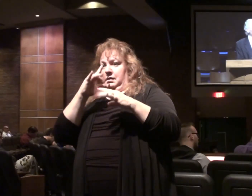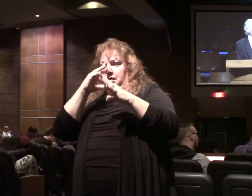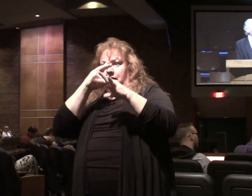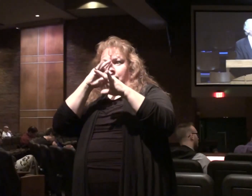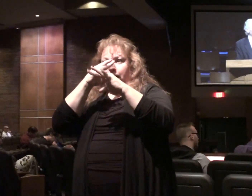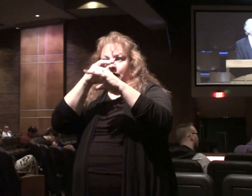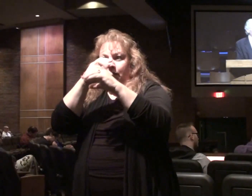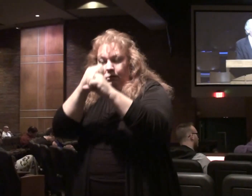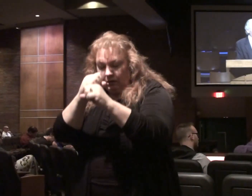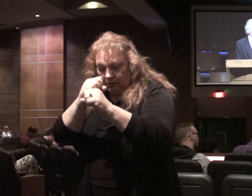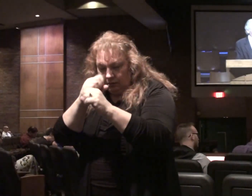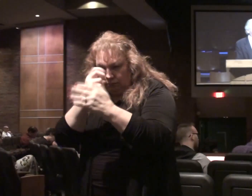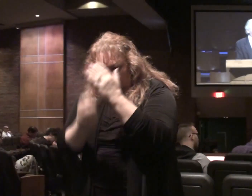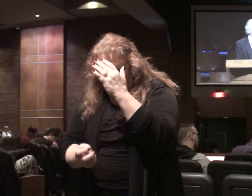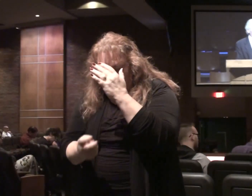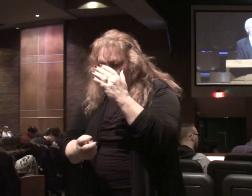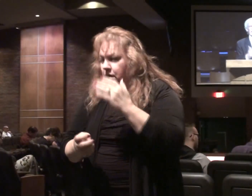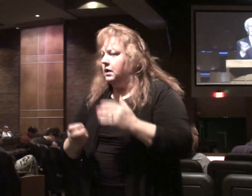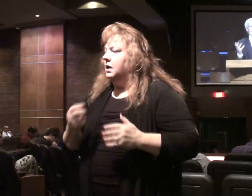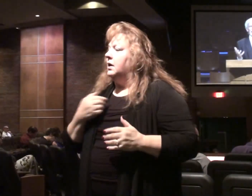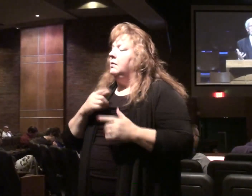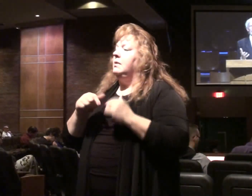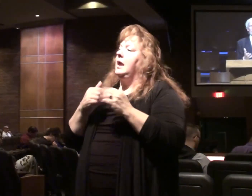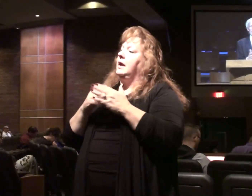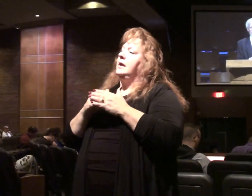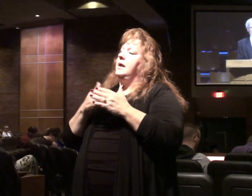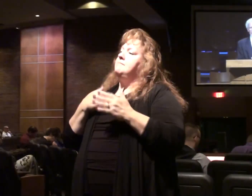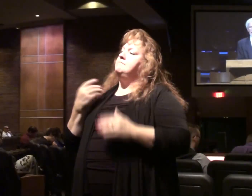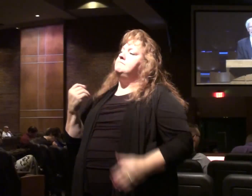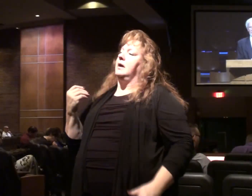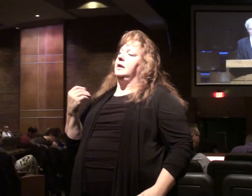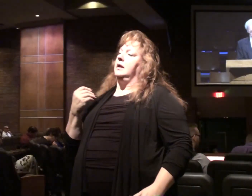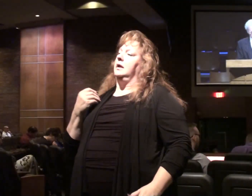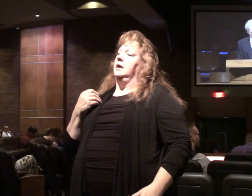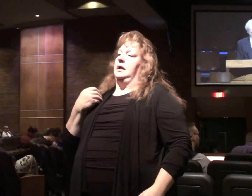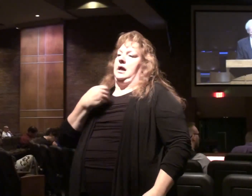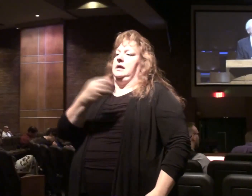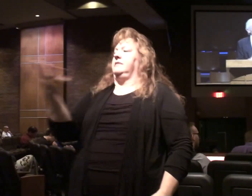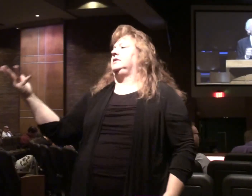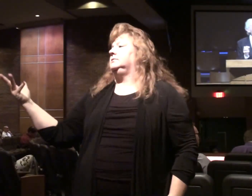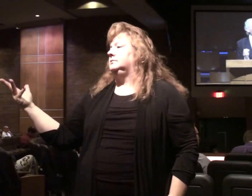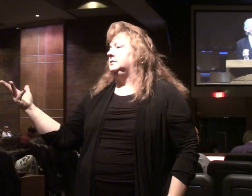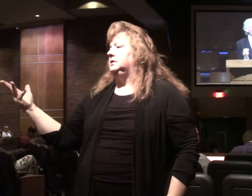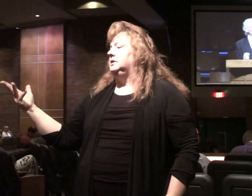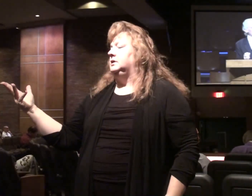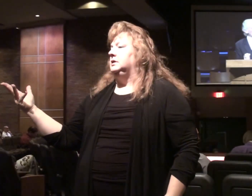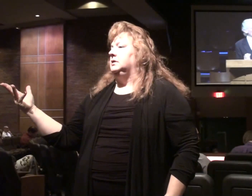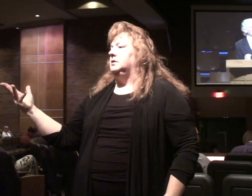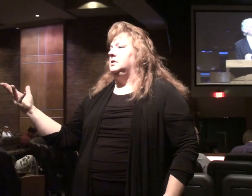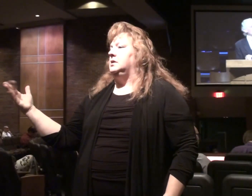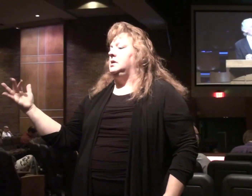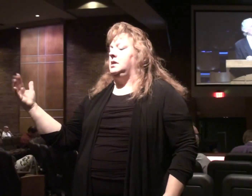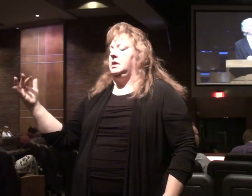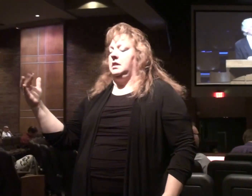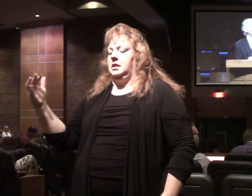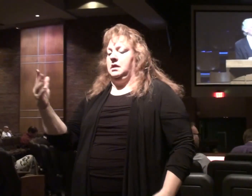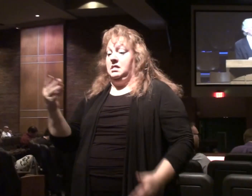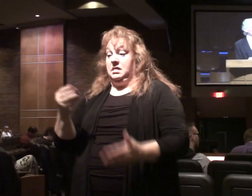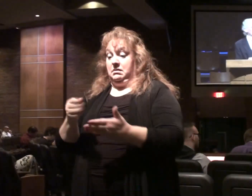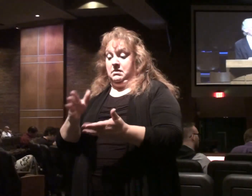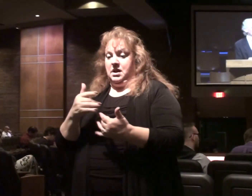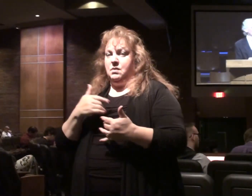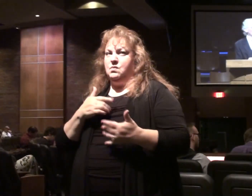me. John Wesley put it, whenever I get any extra money, I give it away, lest it find its way into my